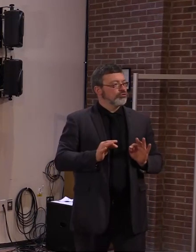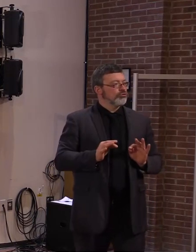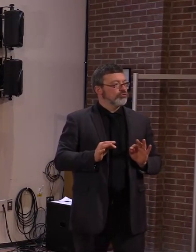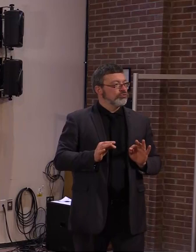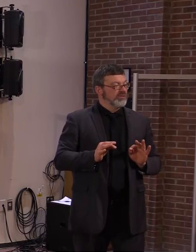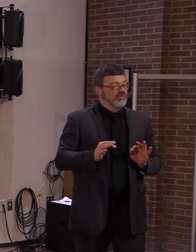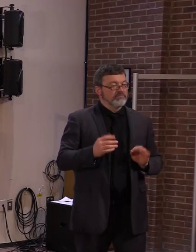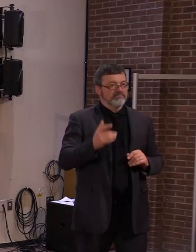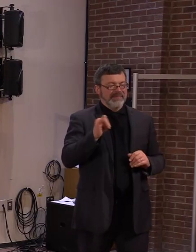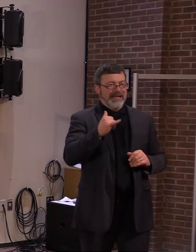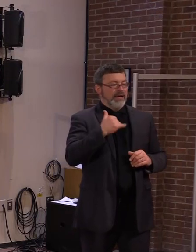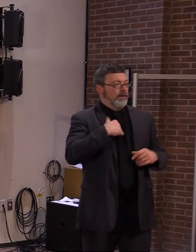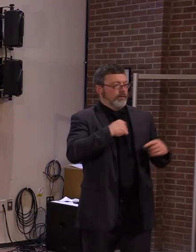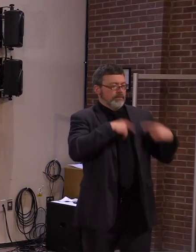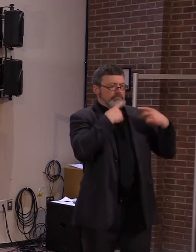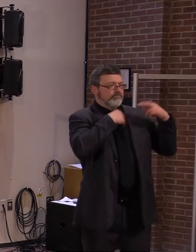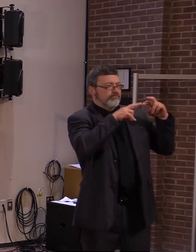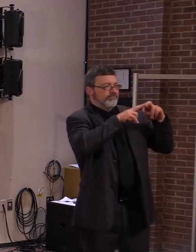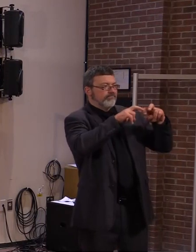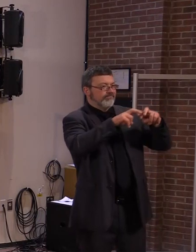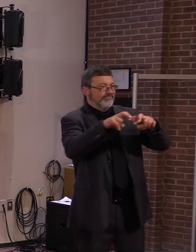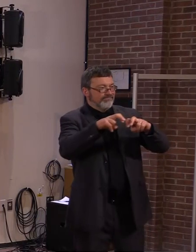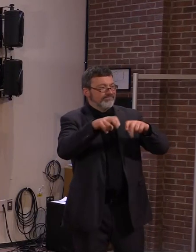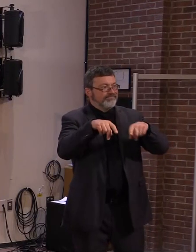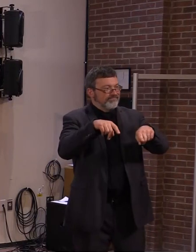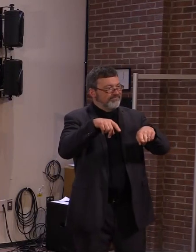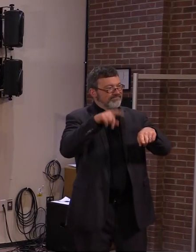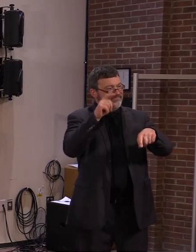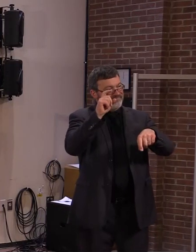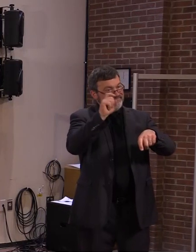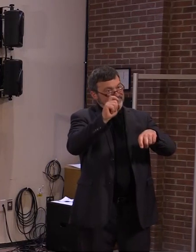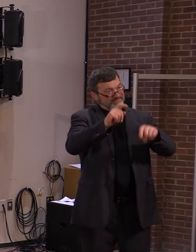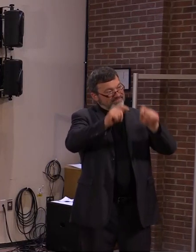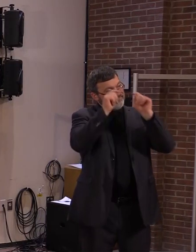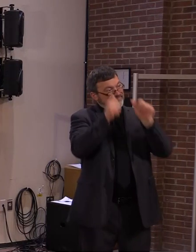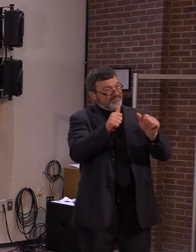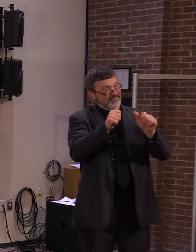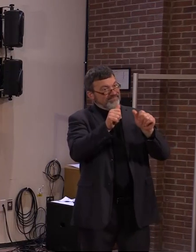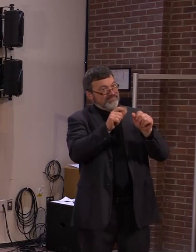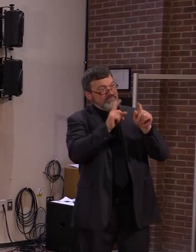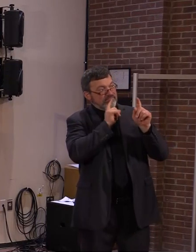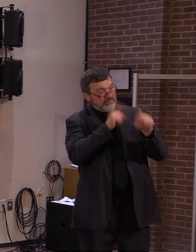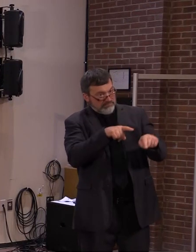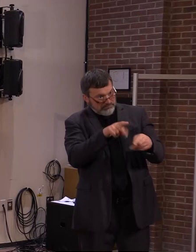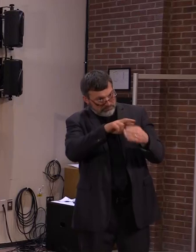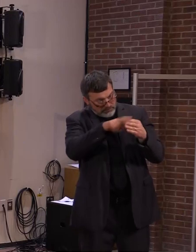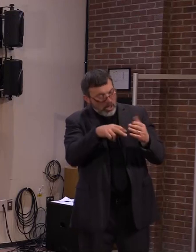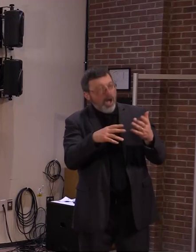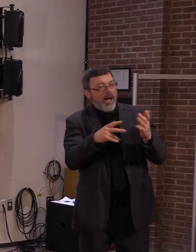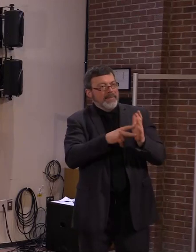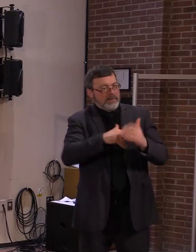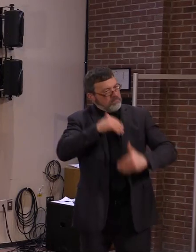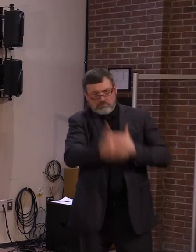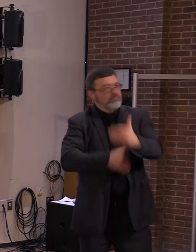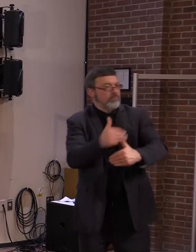can get results and the more we can jump on those results, the faster we can sort of contain this virus.